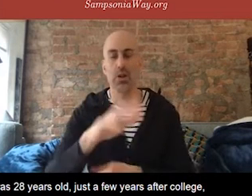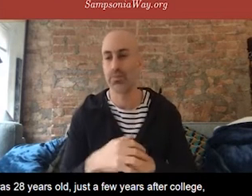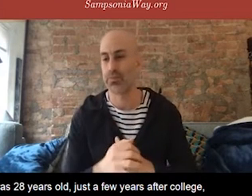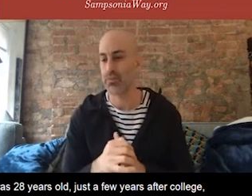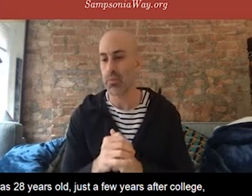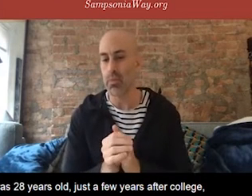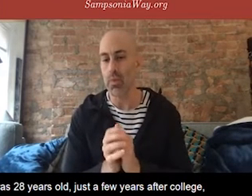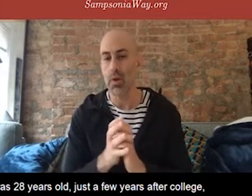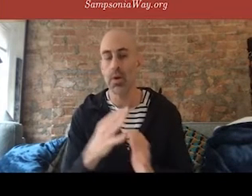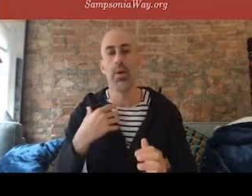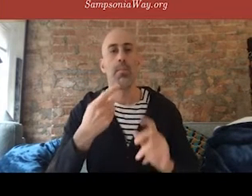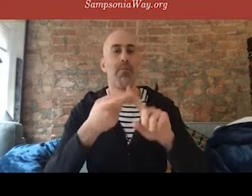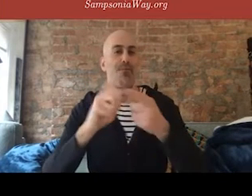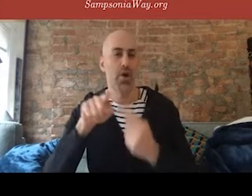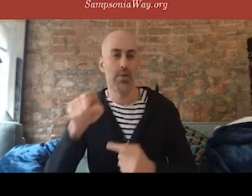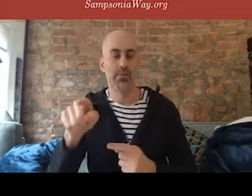just a few years after college,